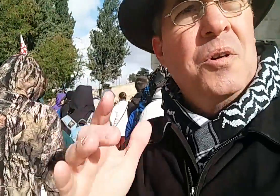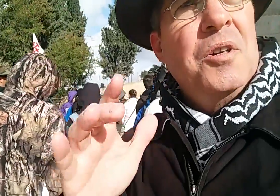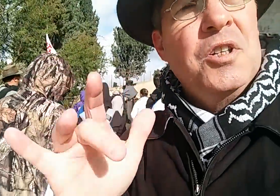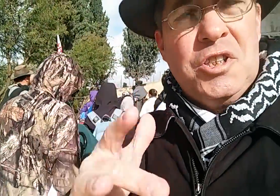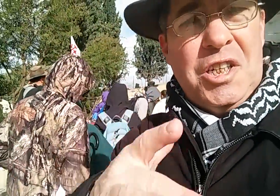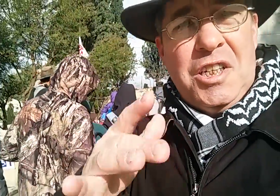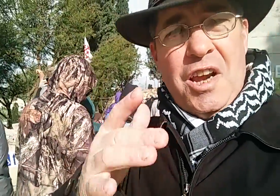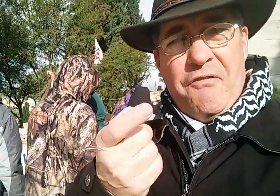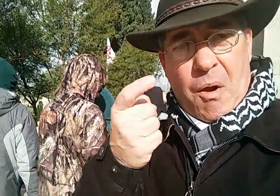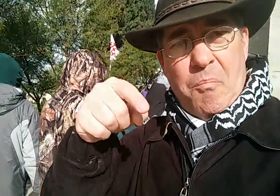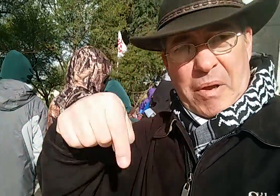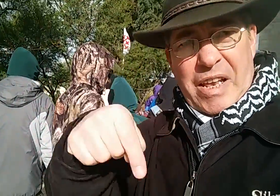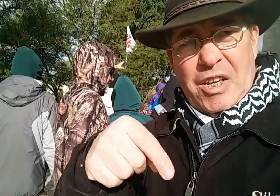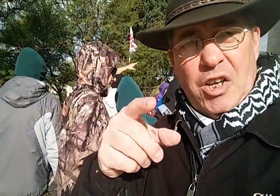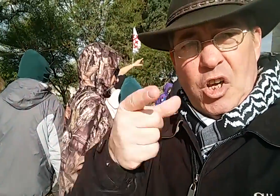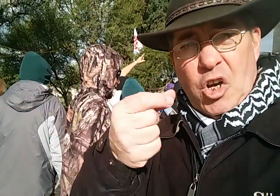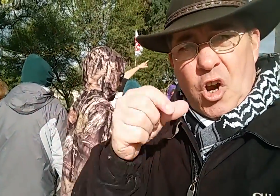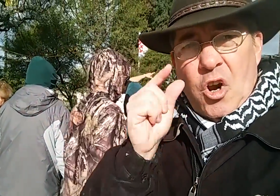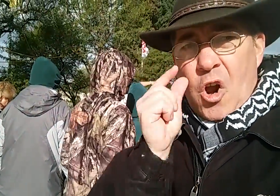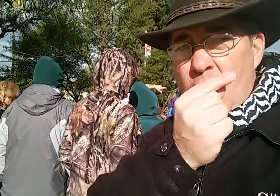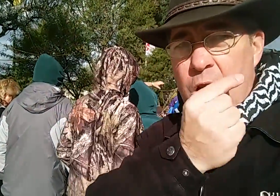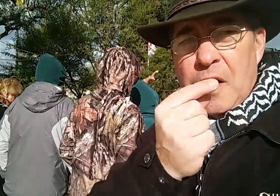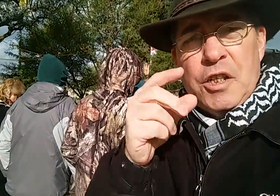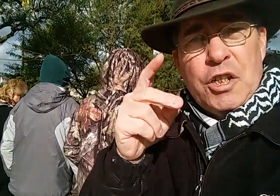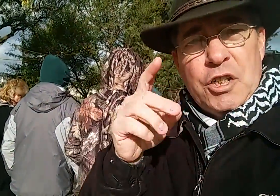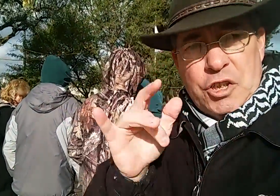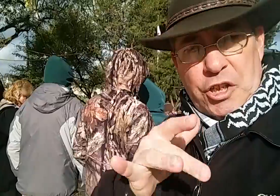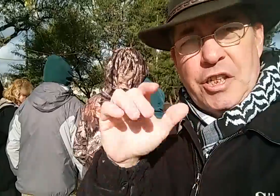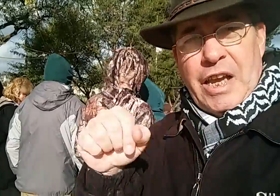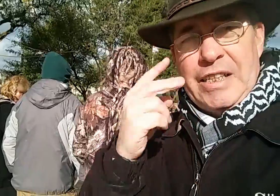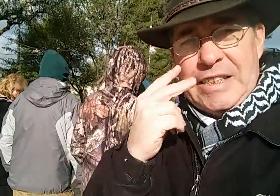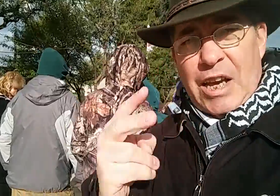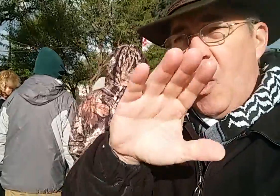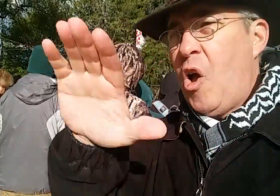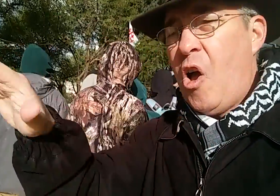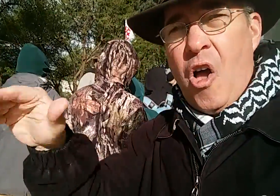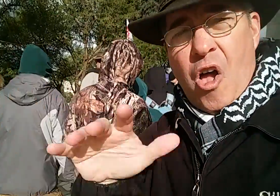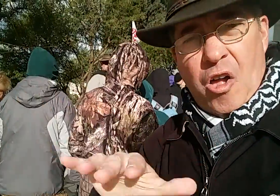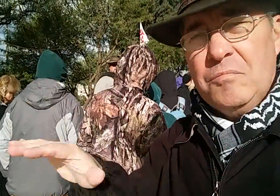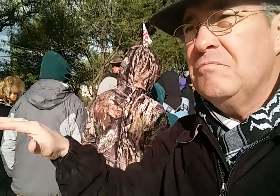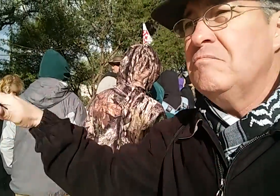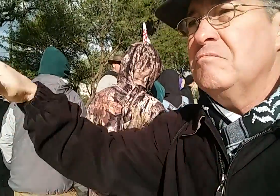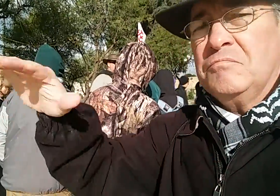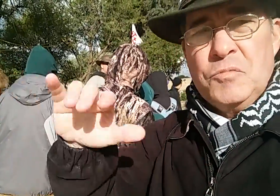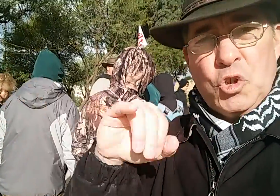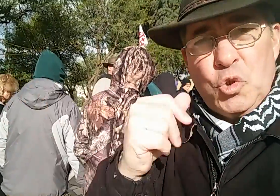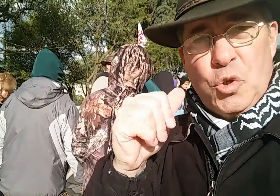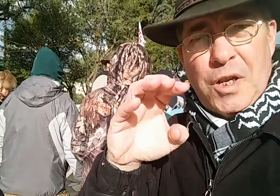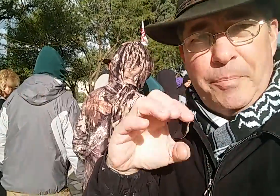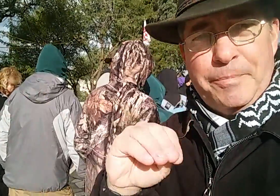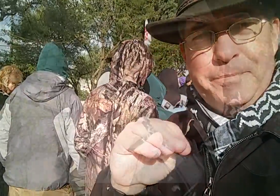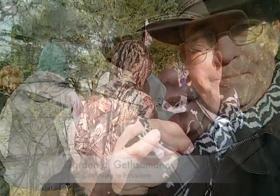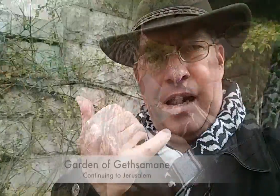this location. And so from right here in the garden where Jesus could see the city of Jerusalem and